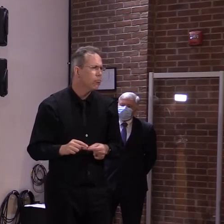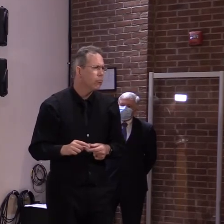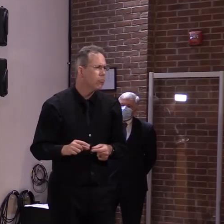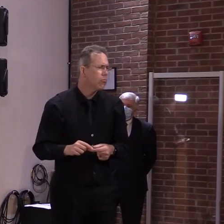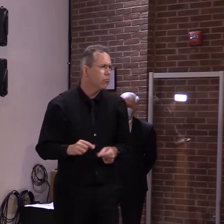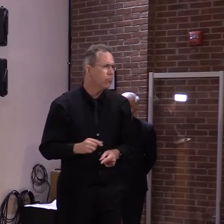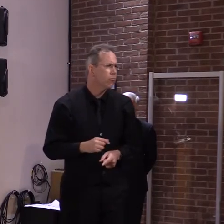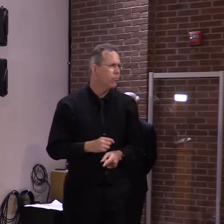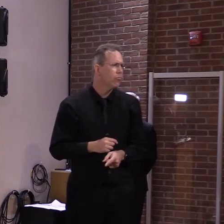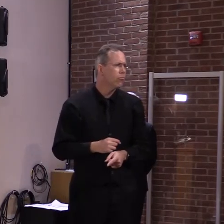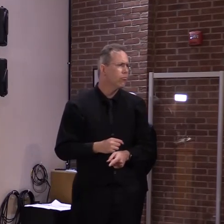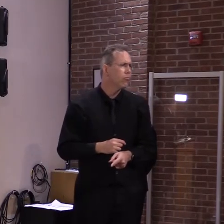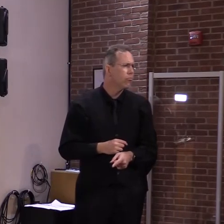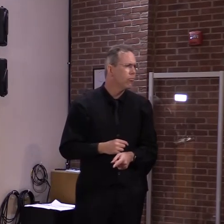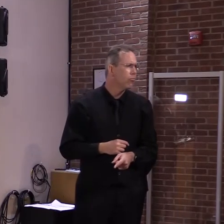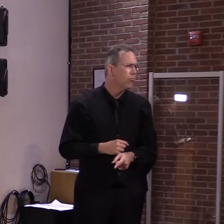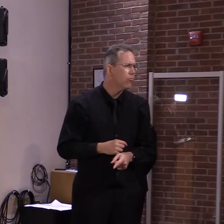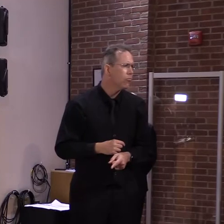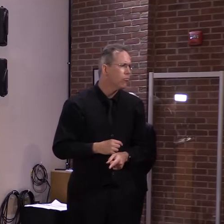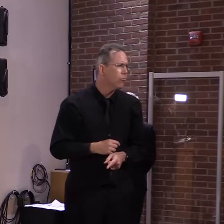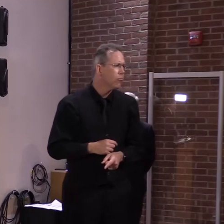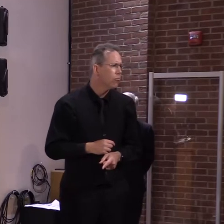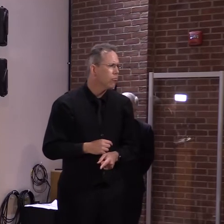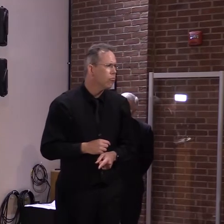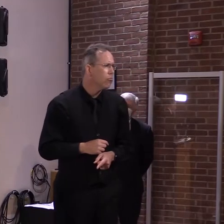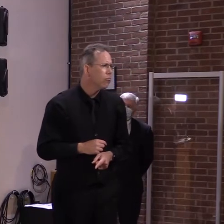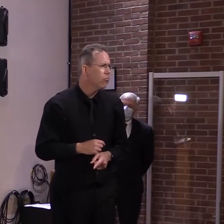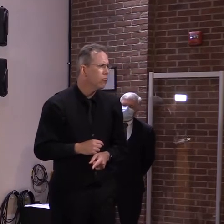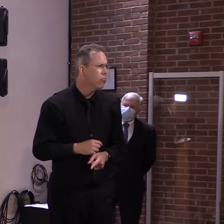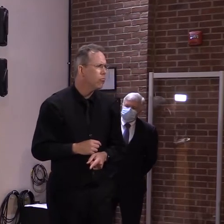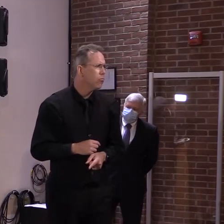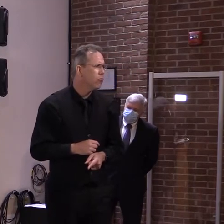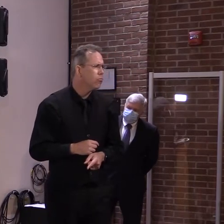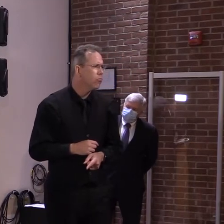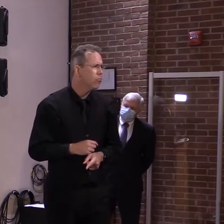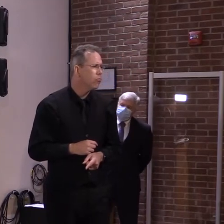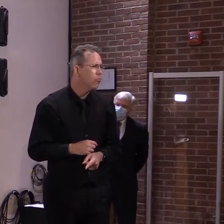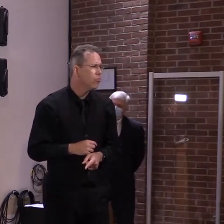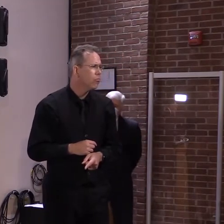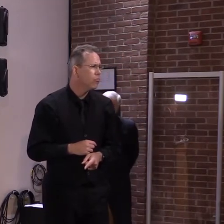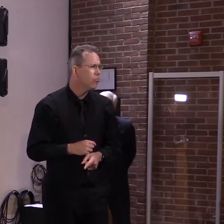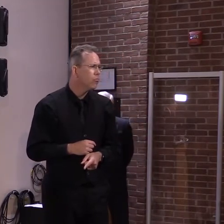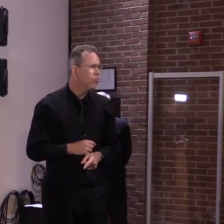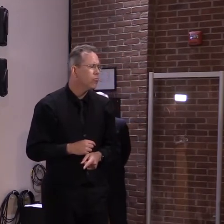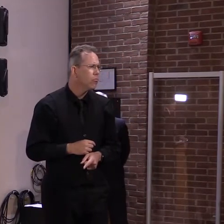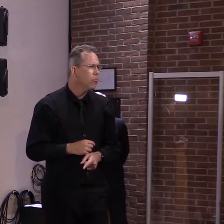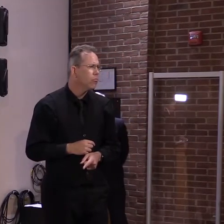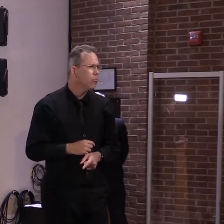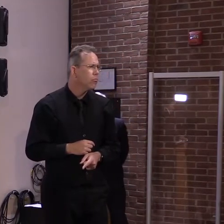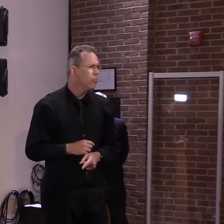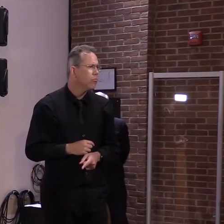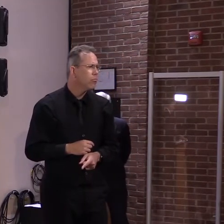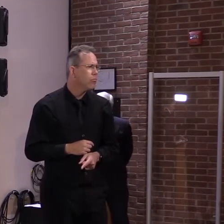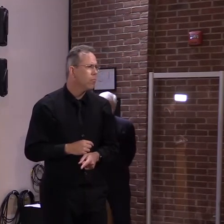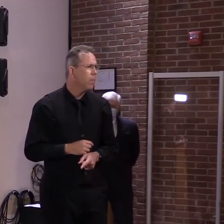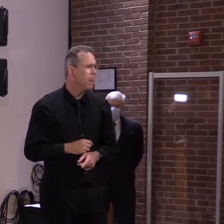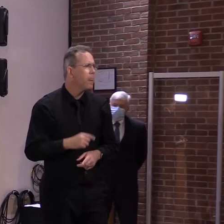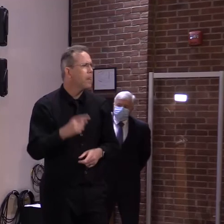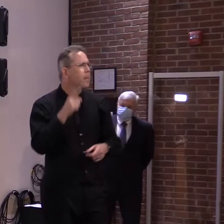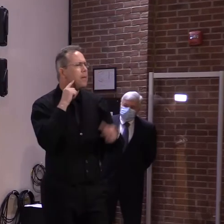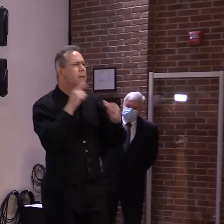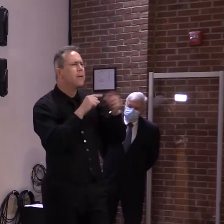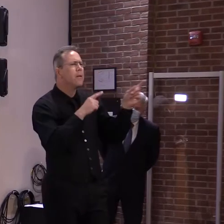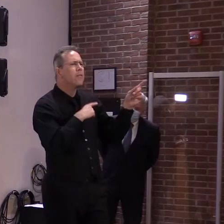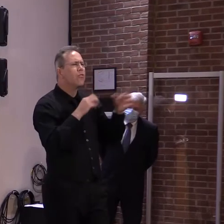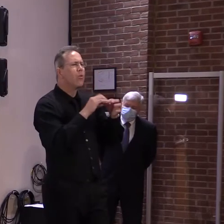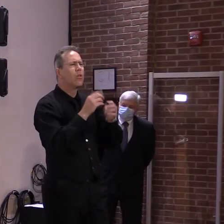Interesting you brought that up. I was thinking the same thing this morning. I don't want to miss that, and I hope that they could easily do it in